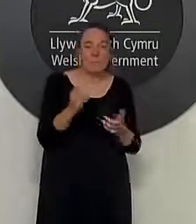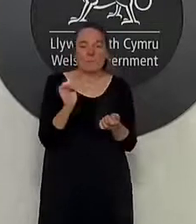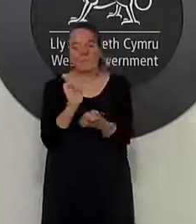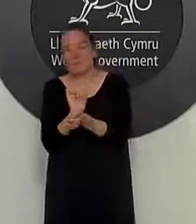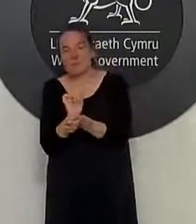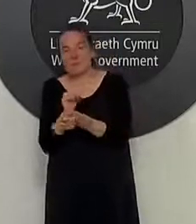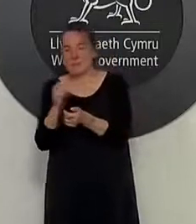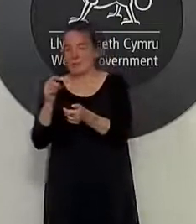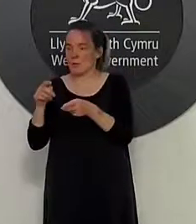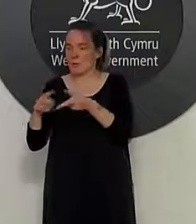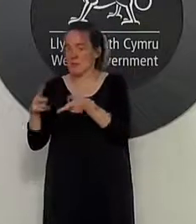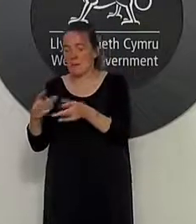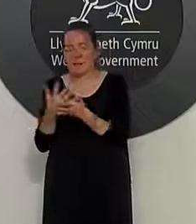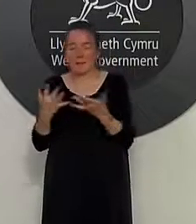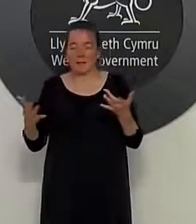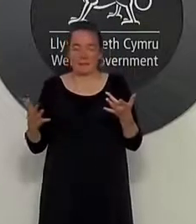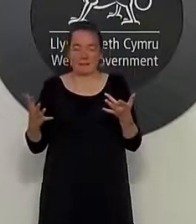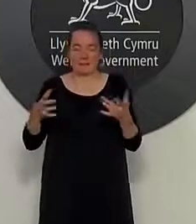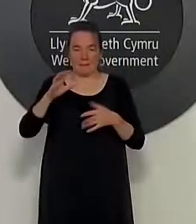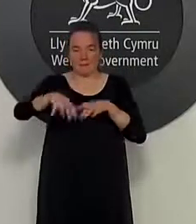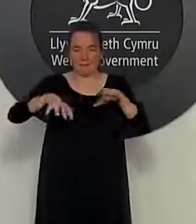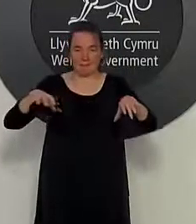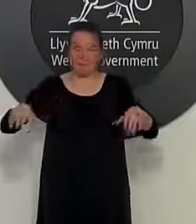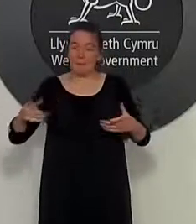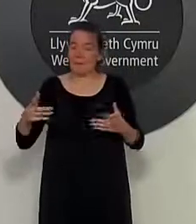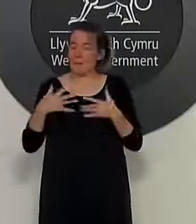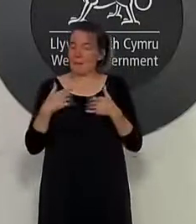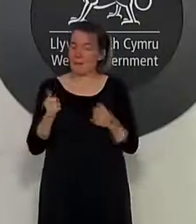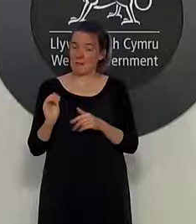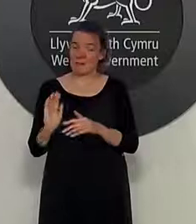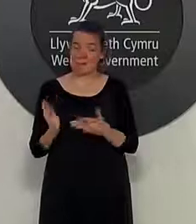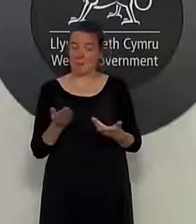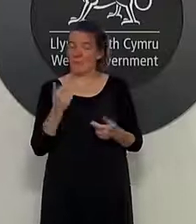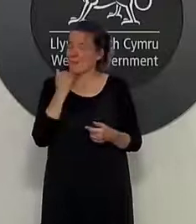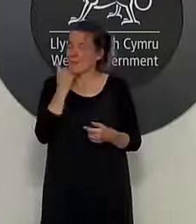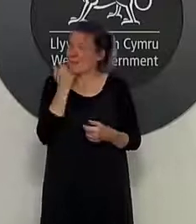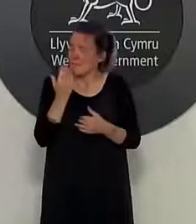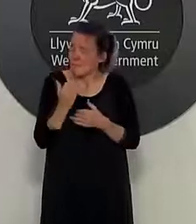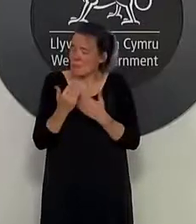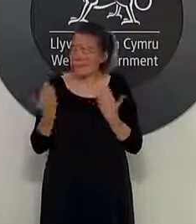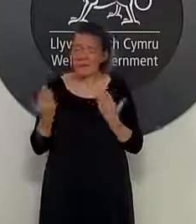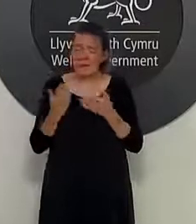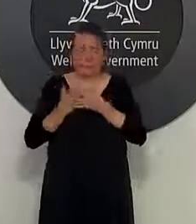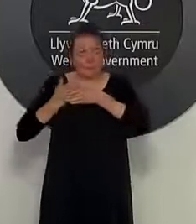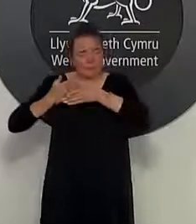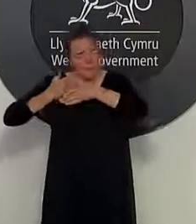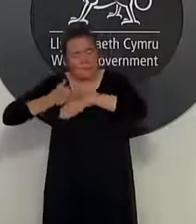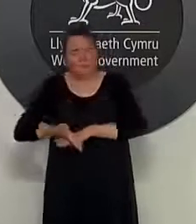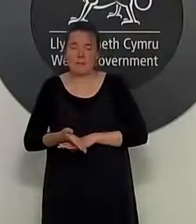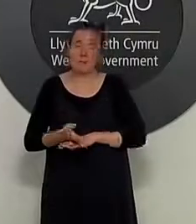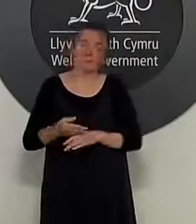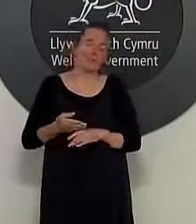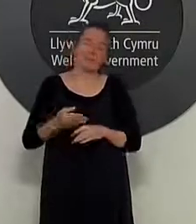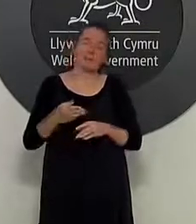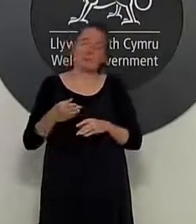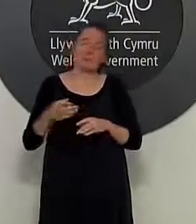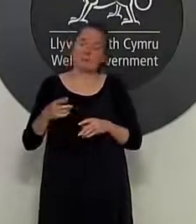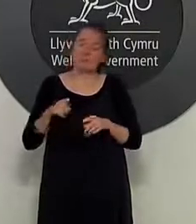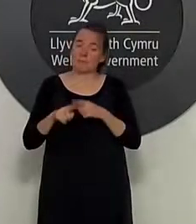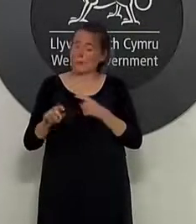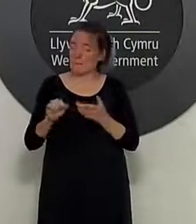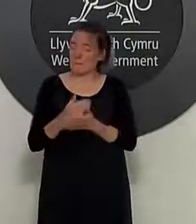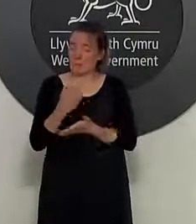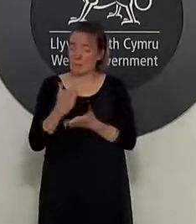setting. But every day, the health service works incredibly hard to try to make sure that it does everything it